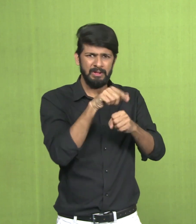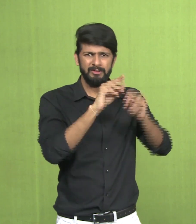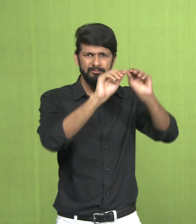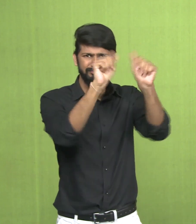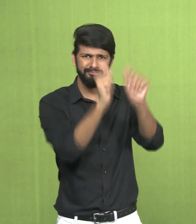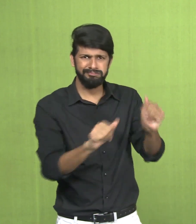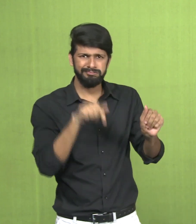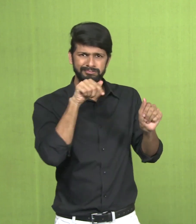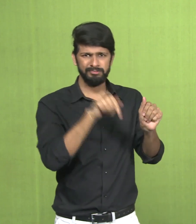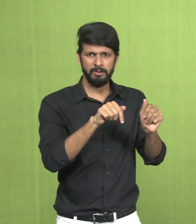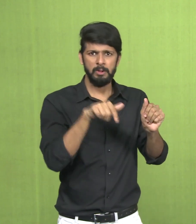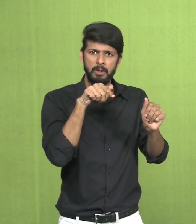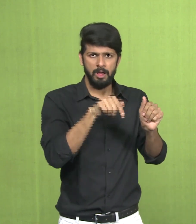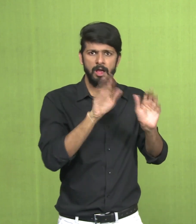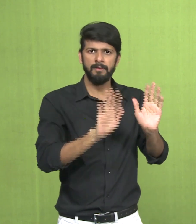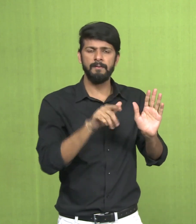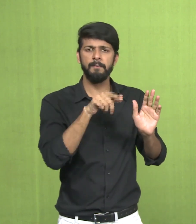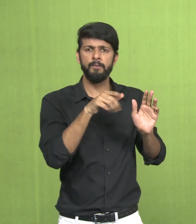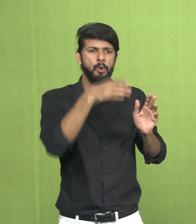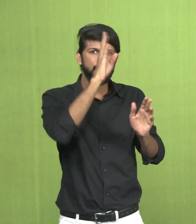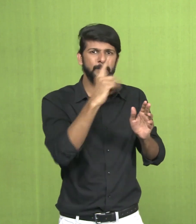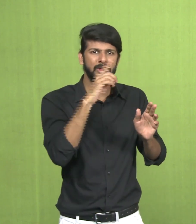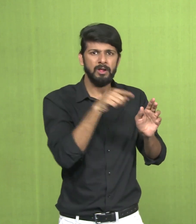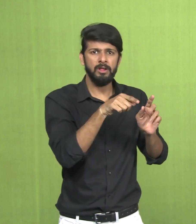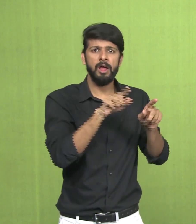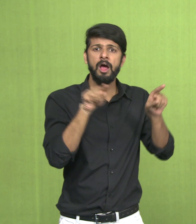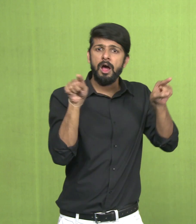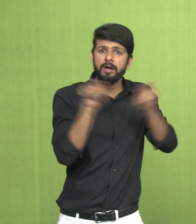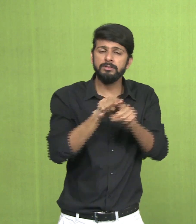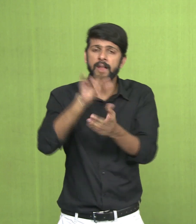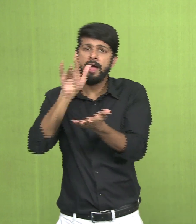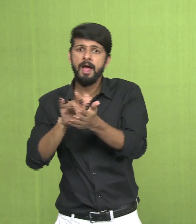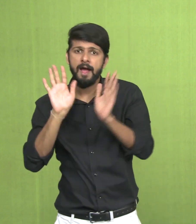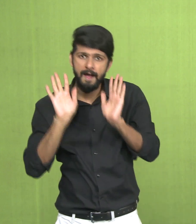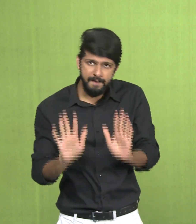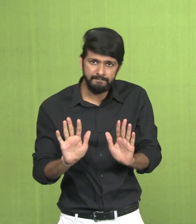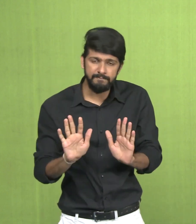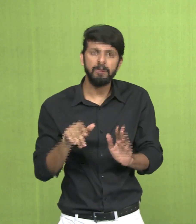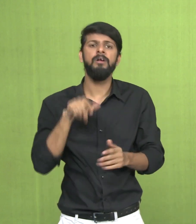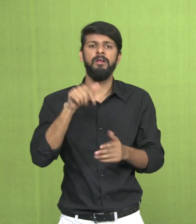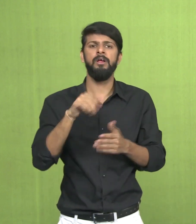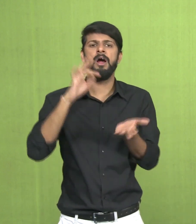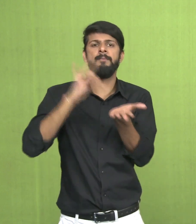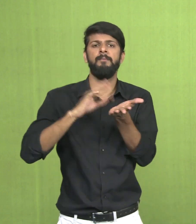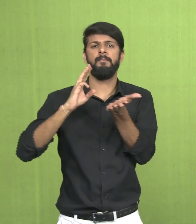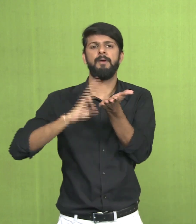Answer number 6, the mother goddess figure was also venerated in